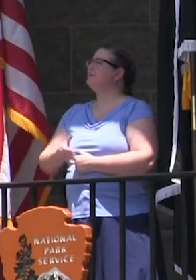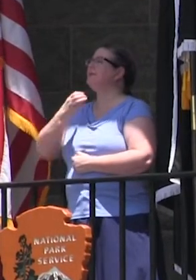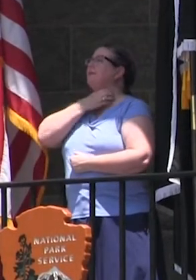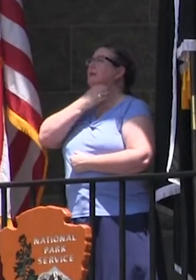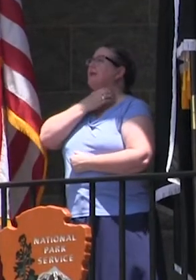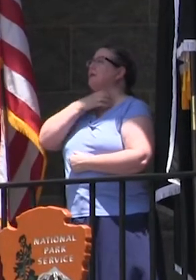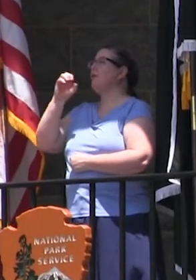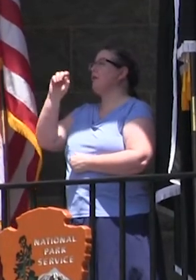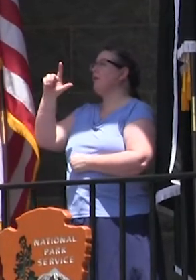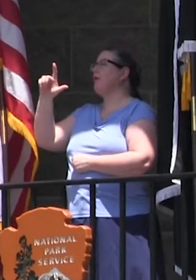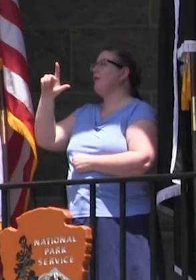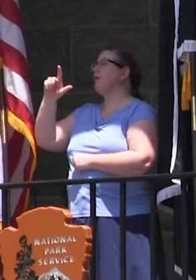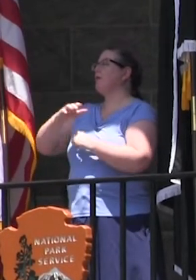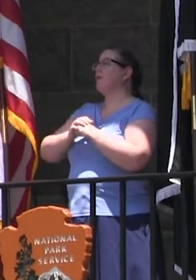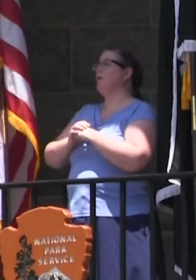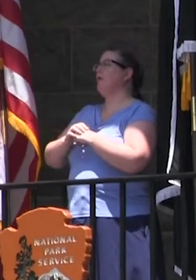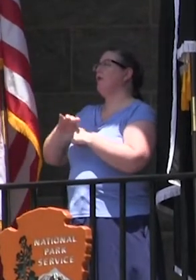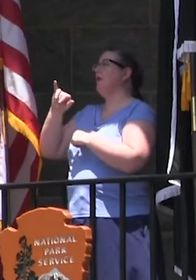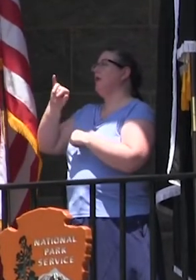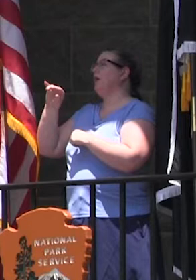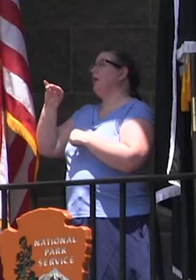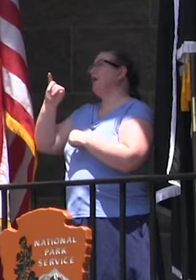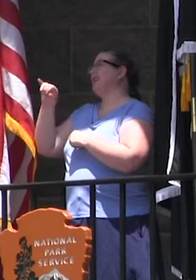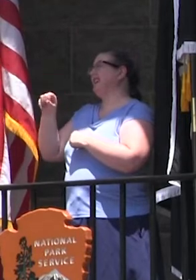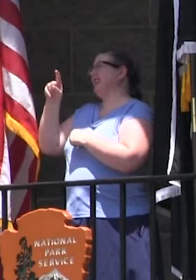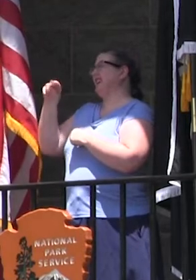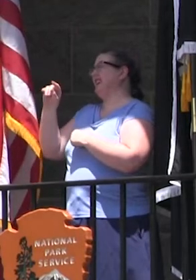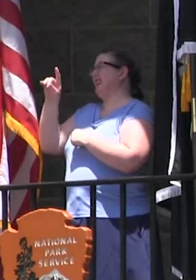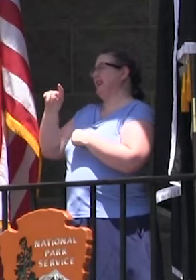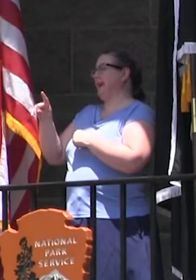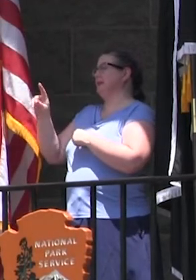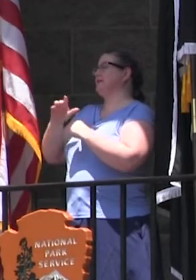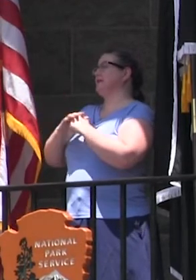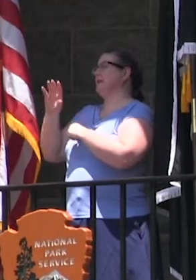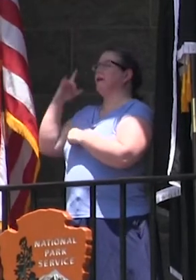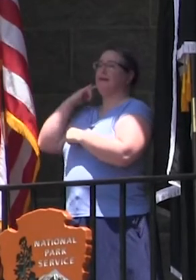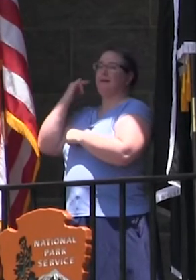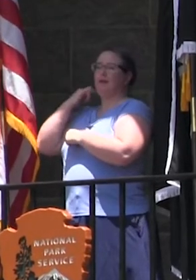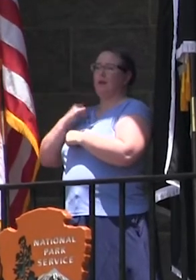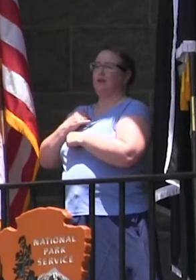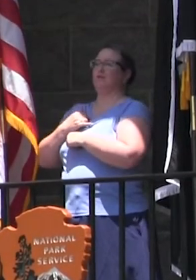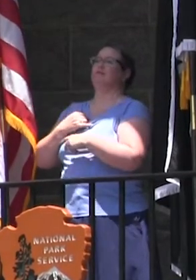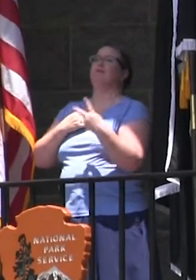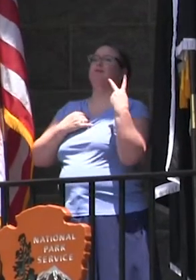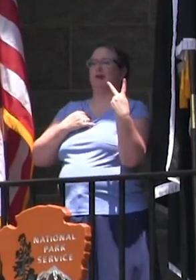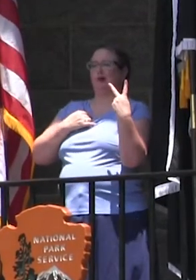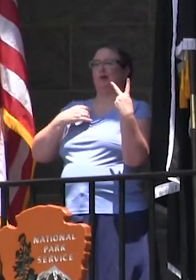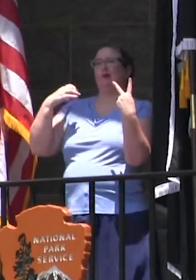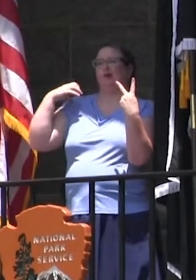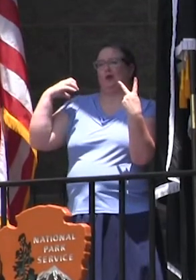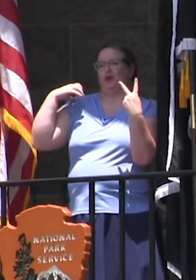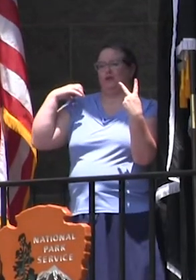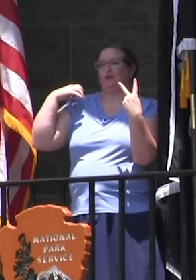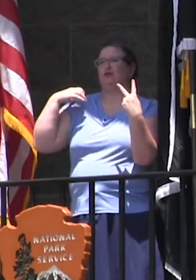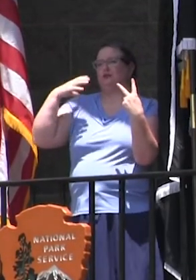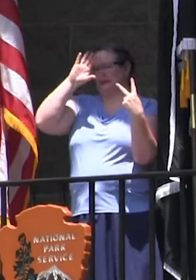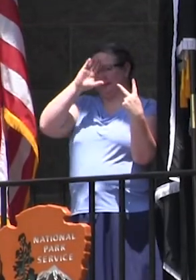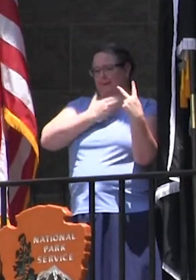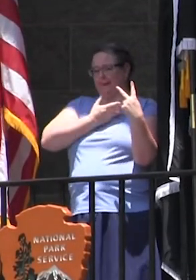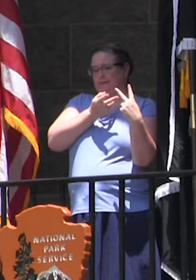Marine Corporal Hunter Lopez of Indio, California, was the son of two Riverside Sheriff's Department officers. He was 22.